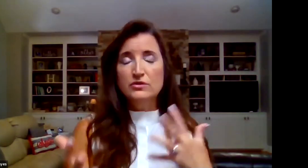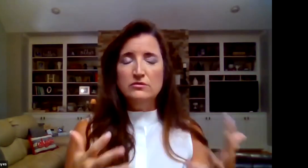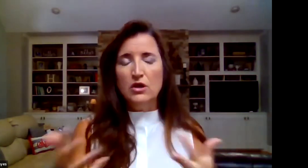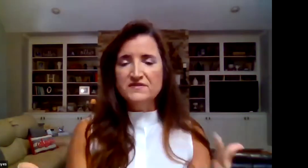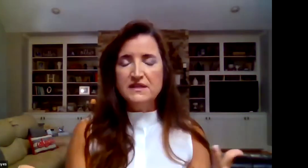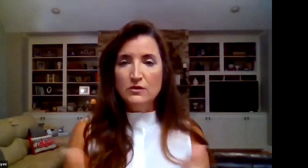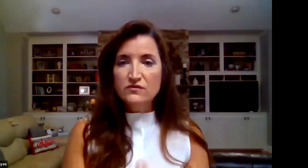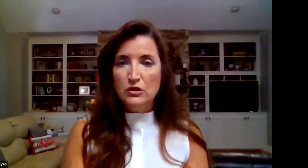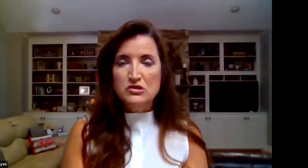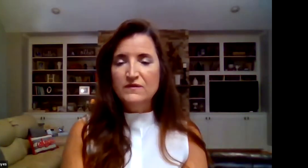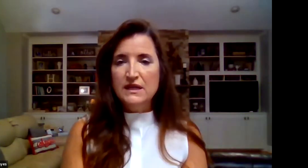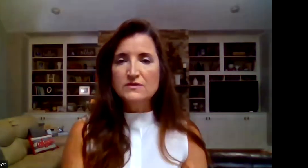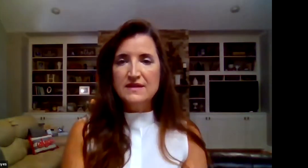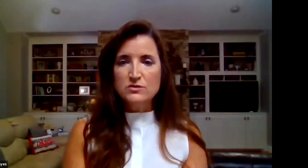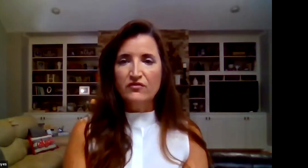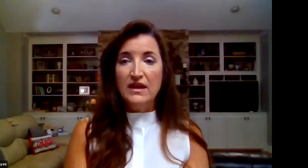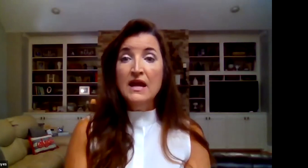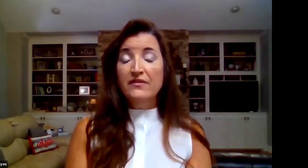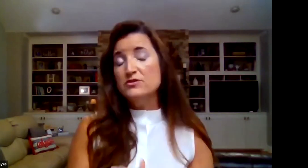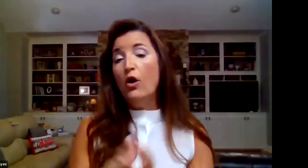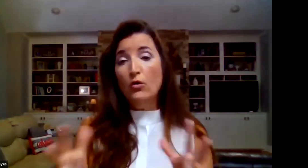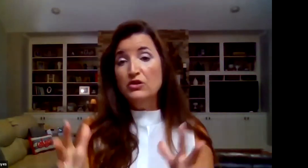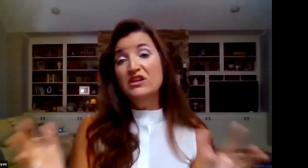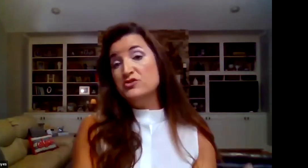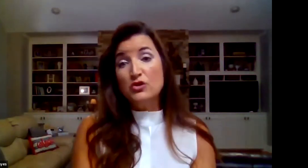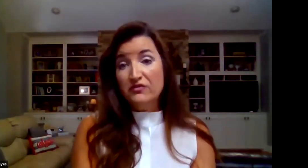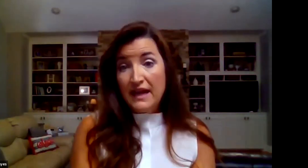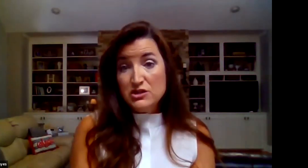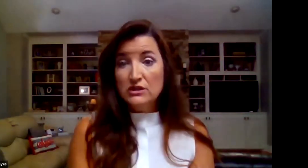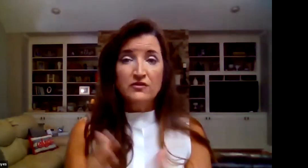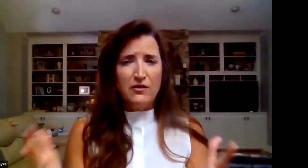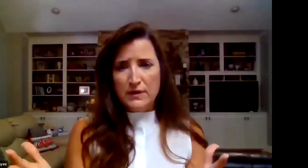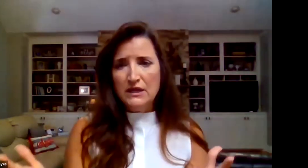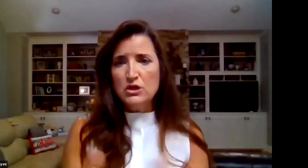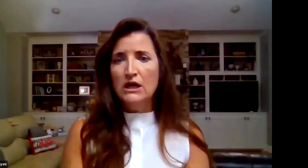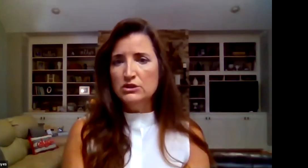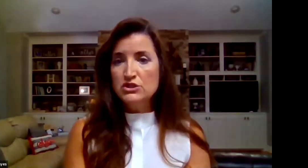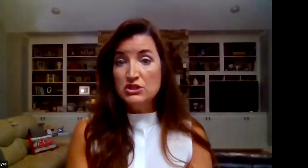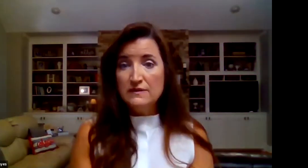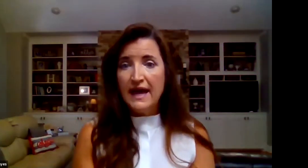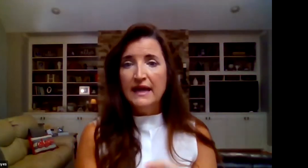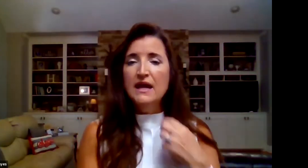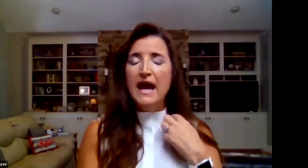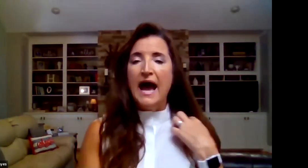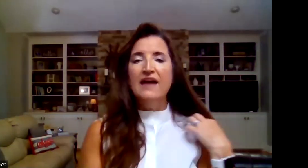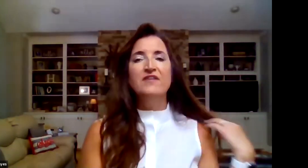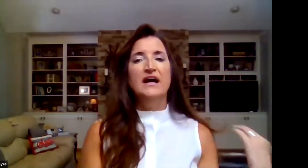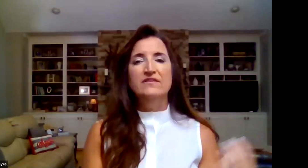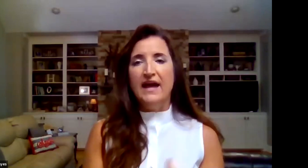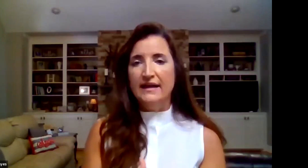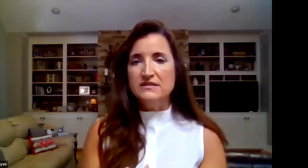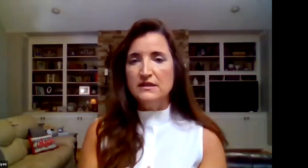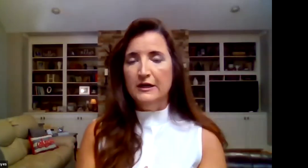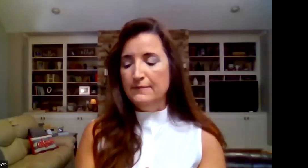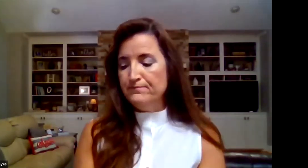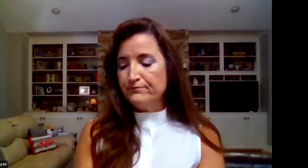I'm sure y'all have seen those YouTube videos and that sort of thing. There's a whole, you can get your certification for like $300 to do that. I